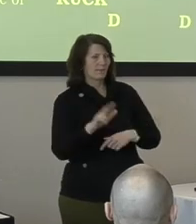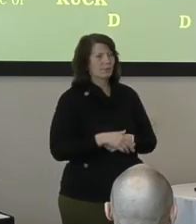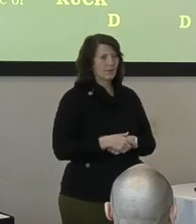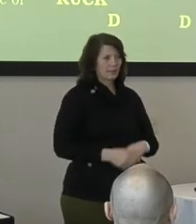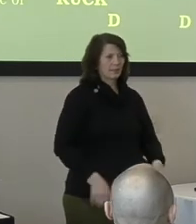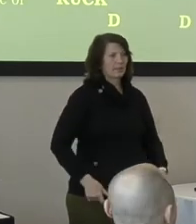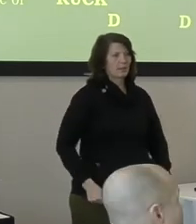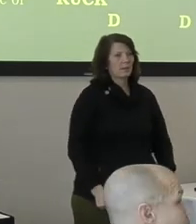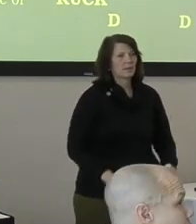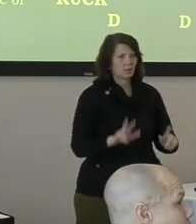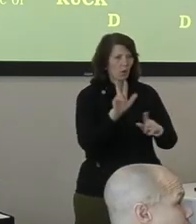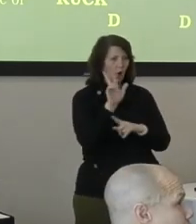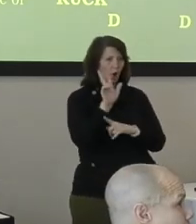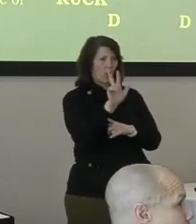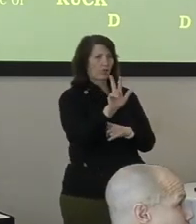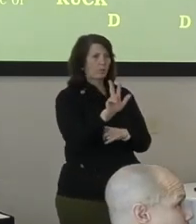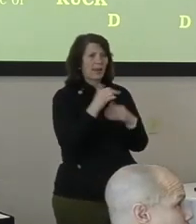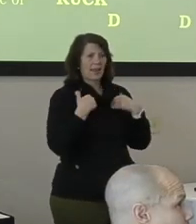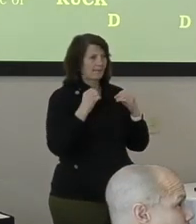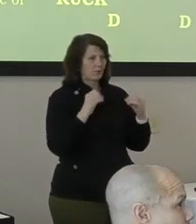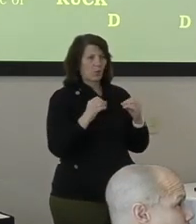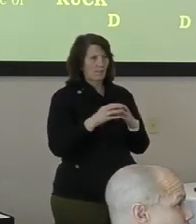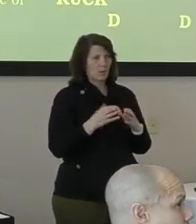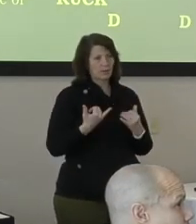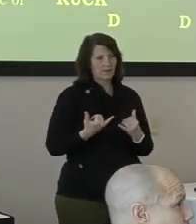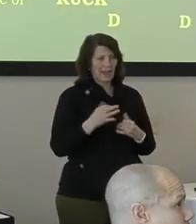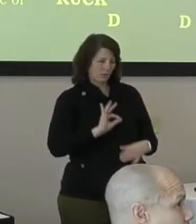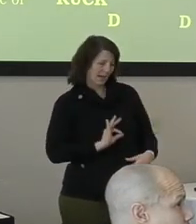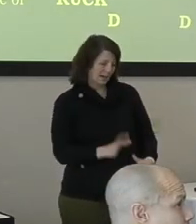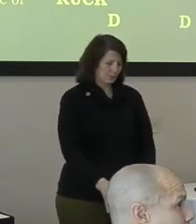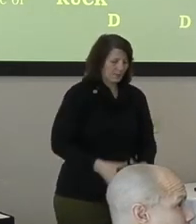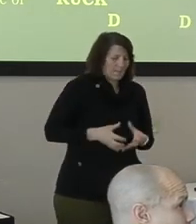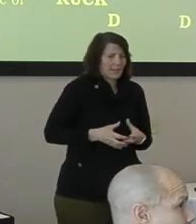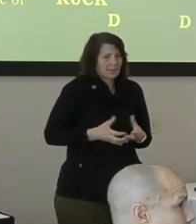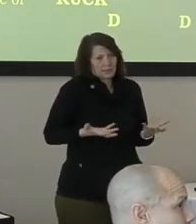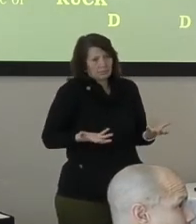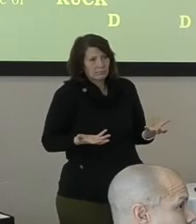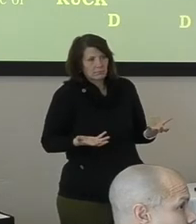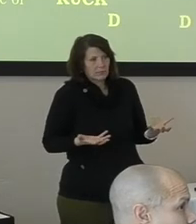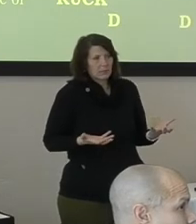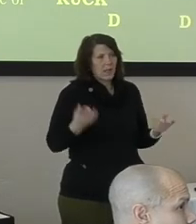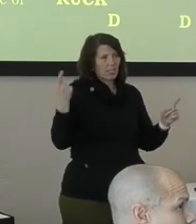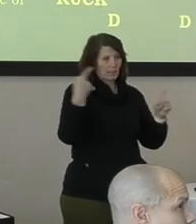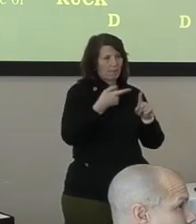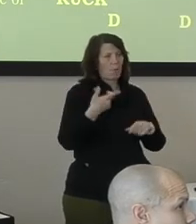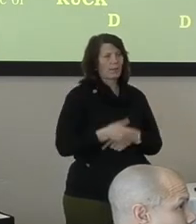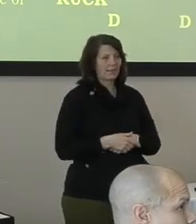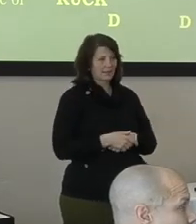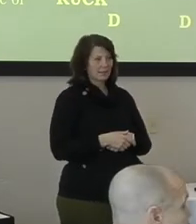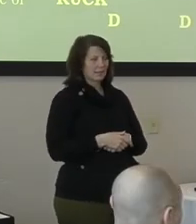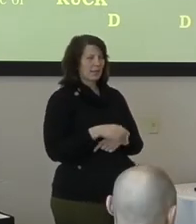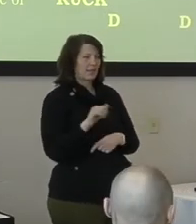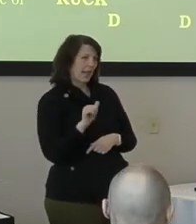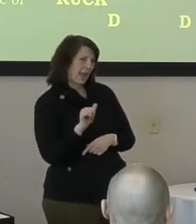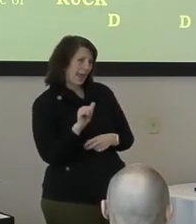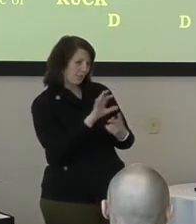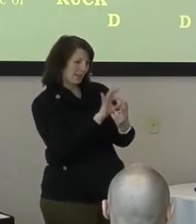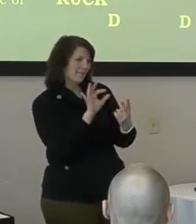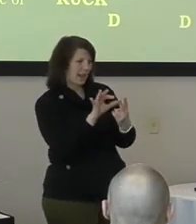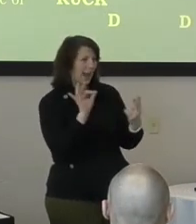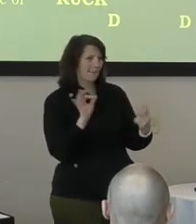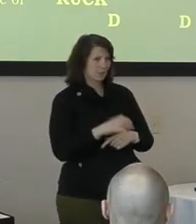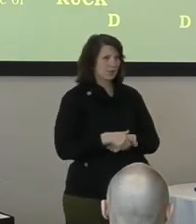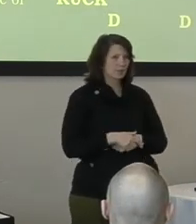second, so that all three are running without the ball in line, and then nine just picks who he wants to give the ball to. The point is, A, we're giving everybody options